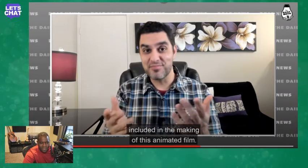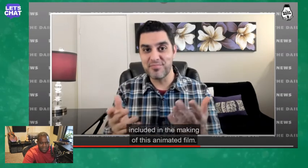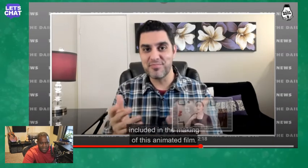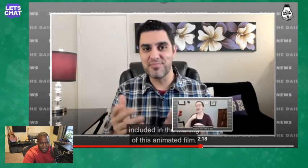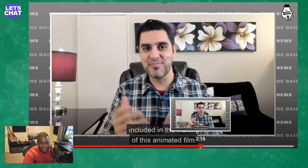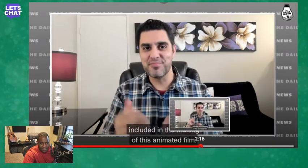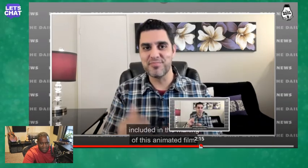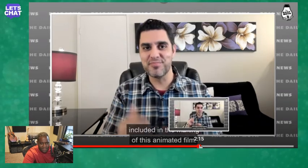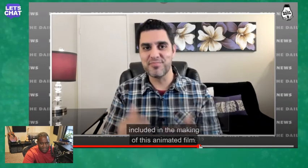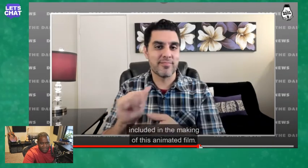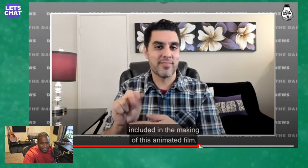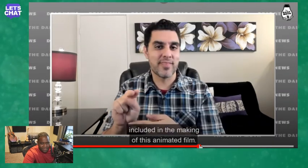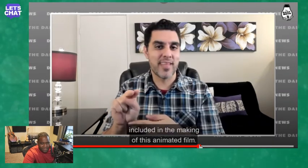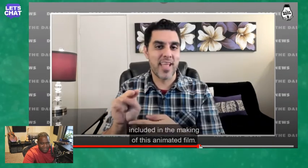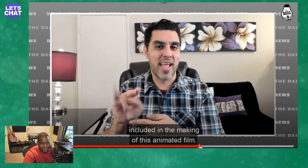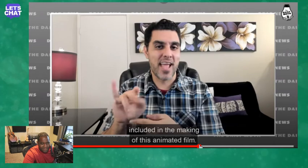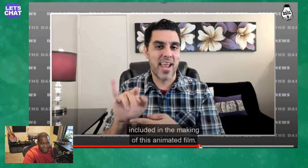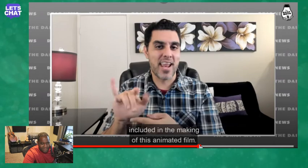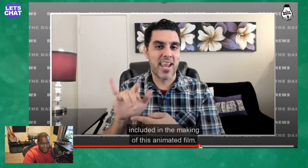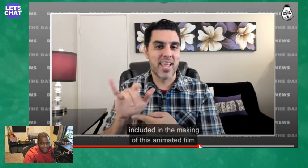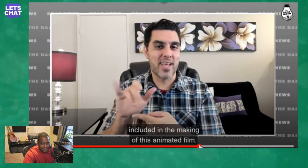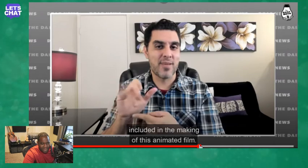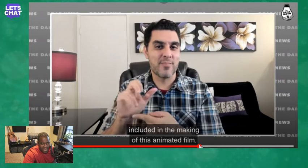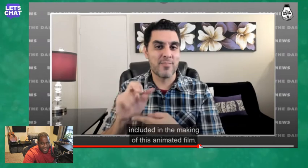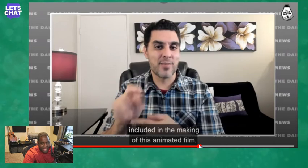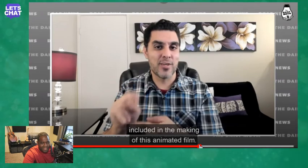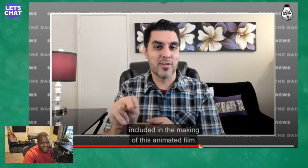What was he signing there?